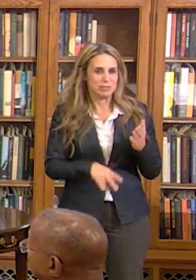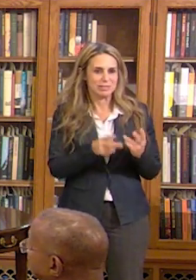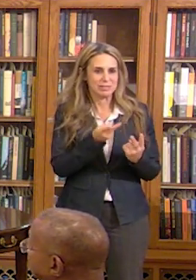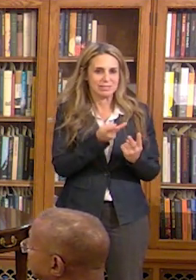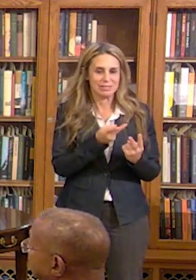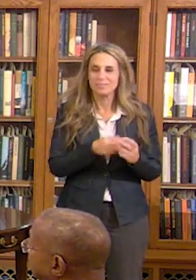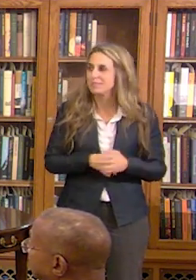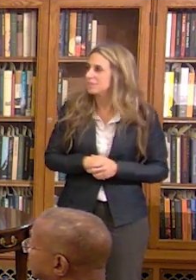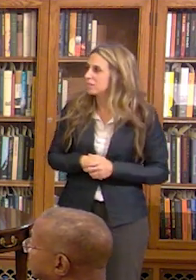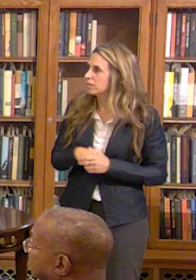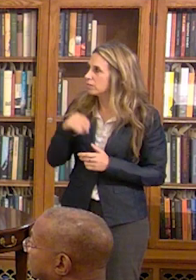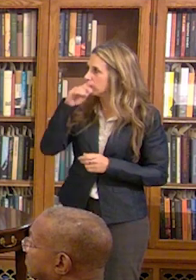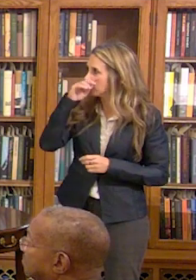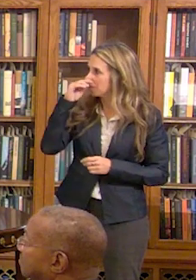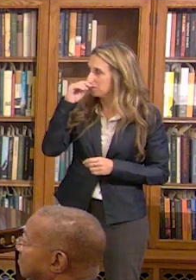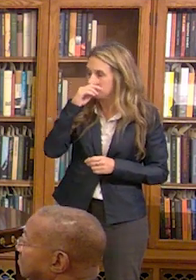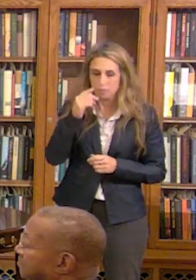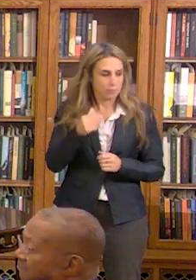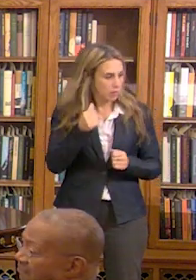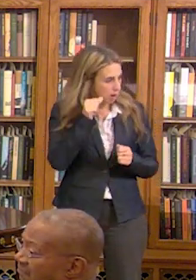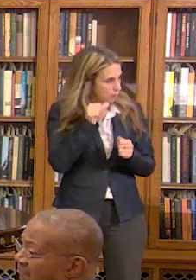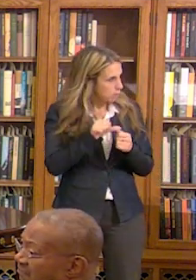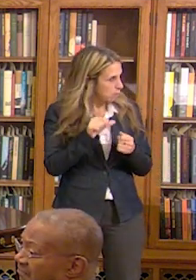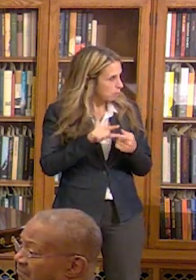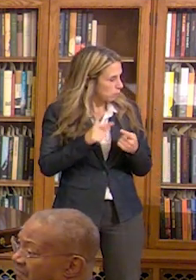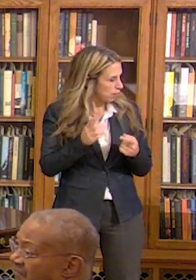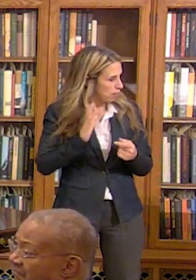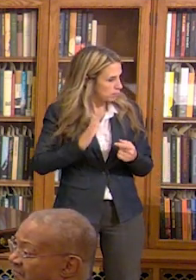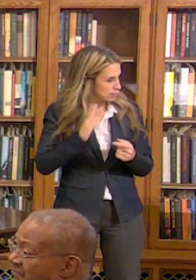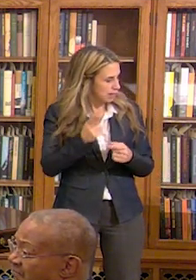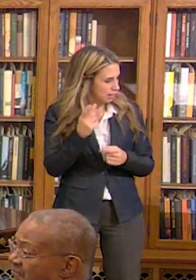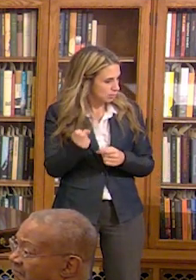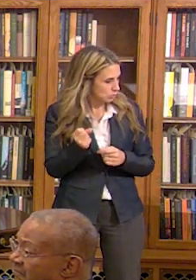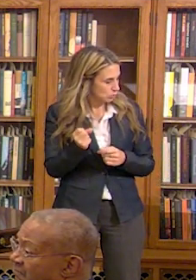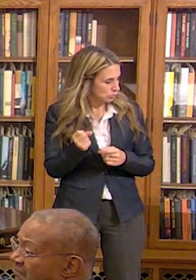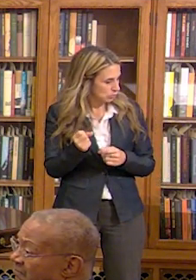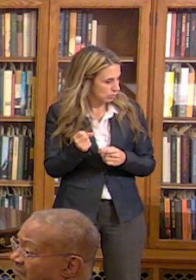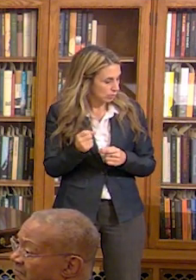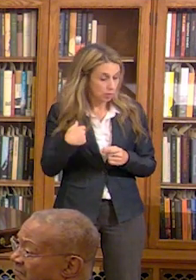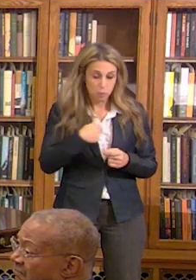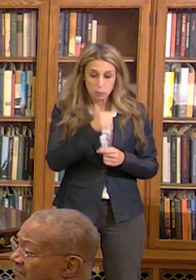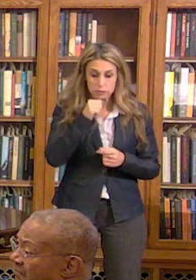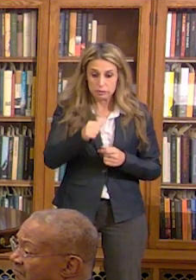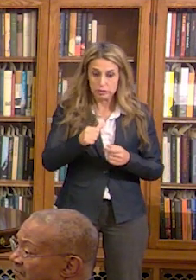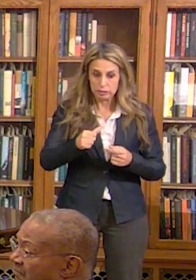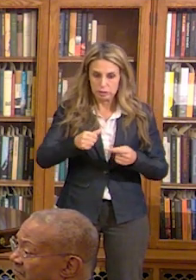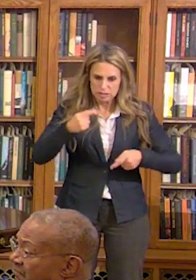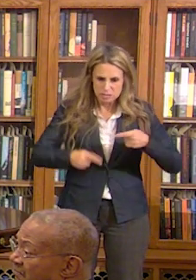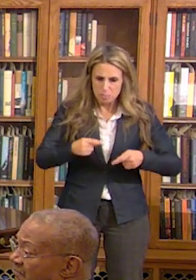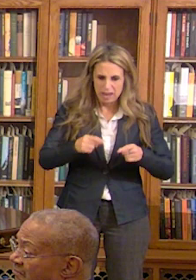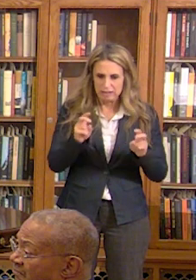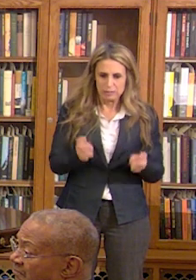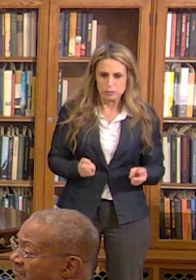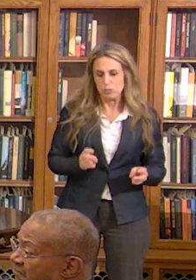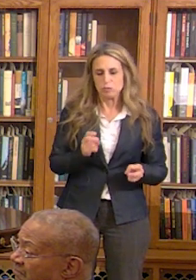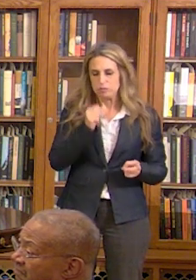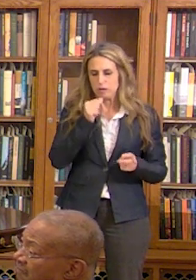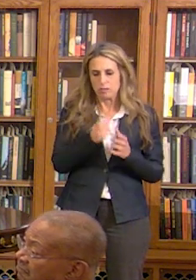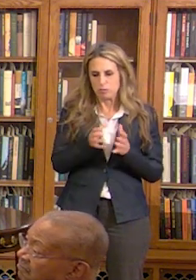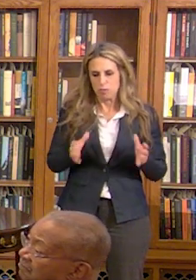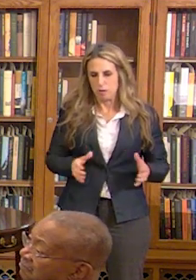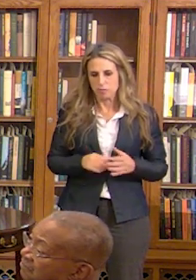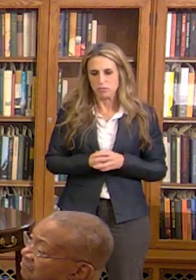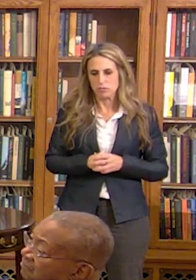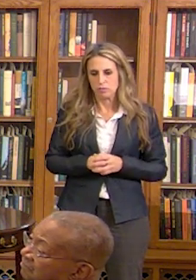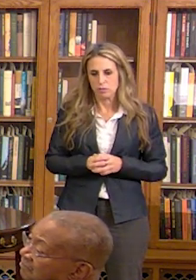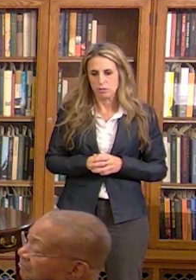students I know when I was in high school I didn't we didn't debate issues so much you know we just